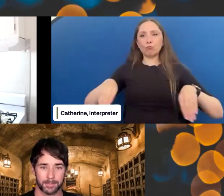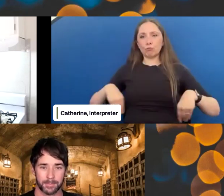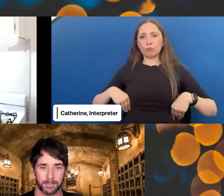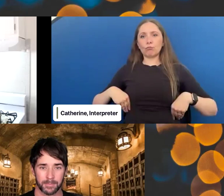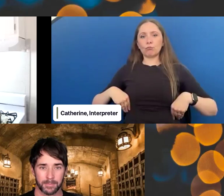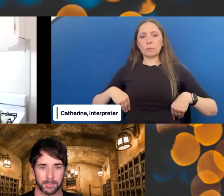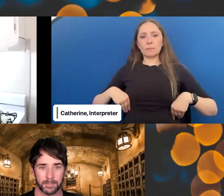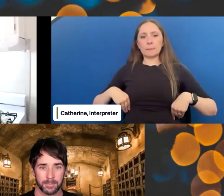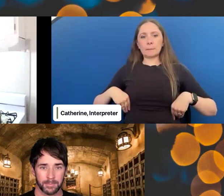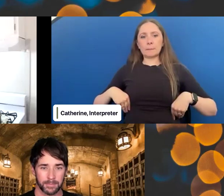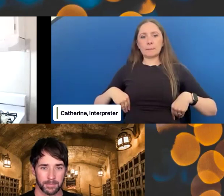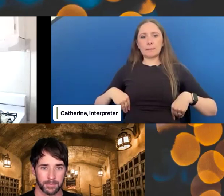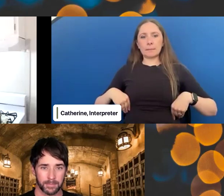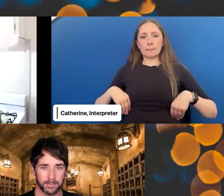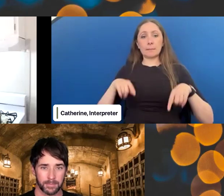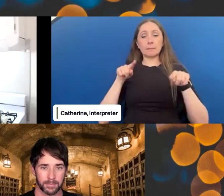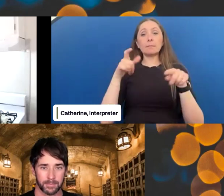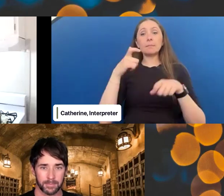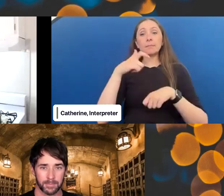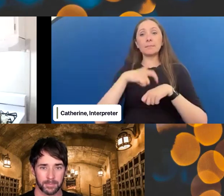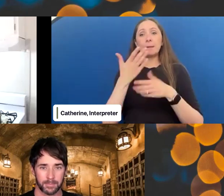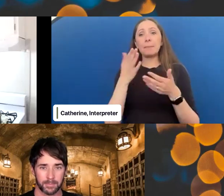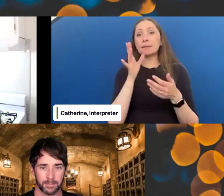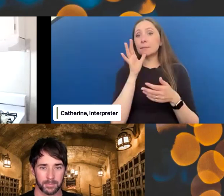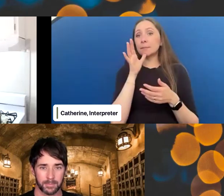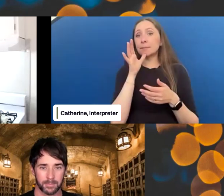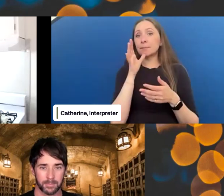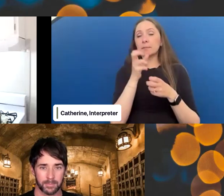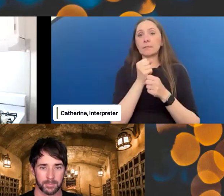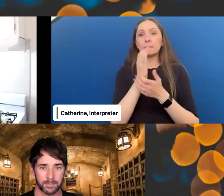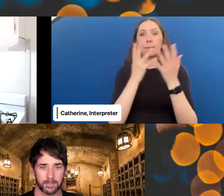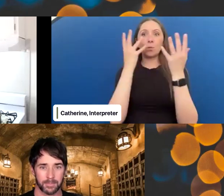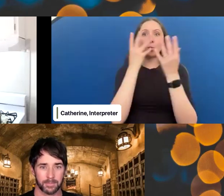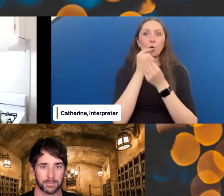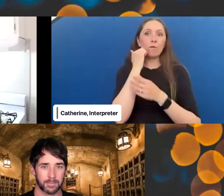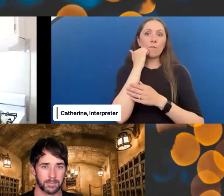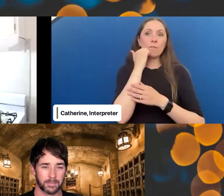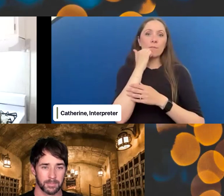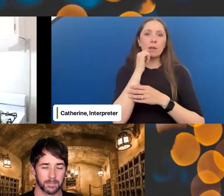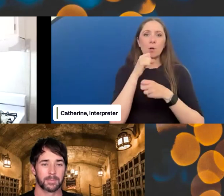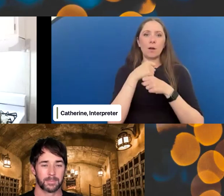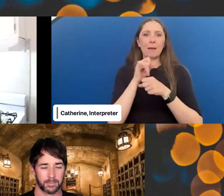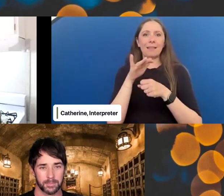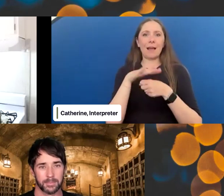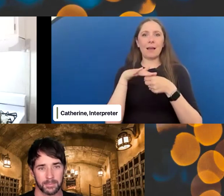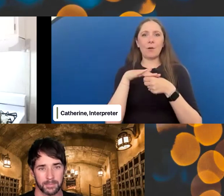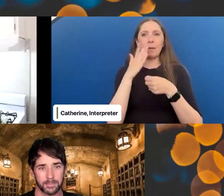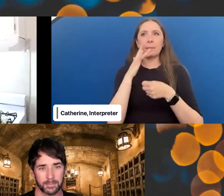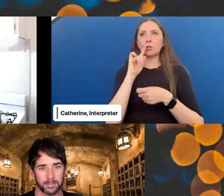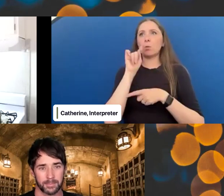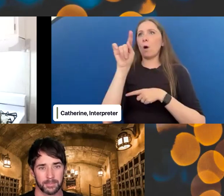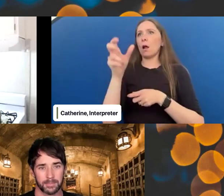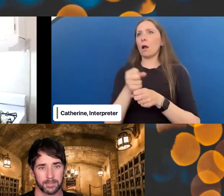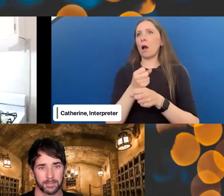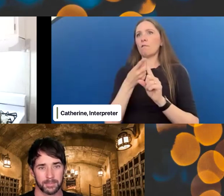so maybe, at the time, his mother had gotten this beautiful fabric because it's not something that you make in that region, but she must have gotten it from, I